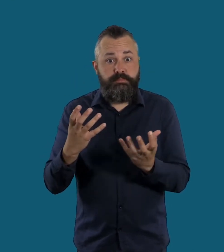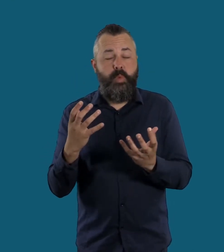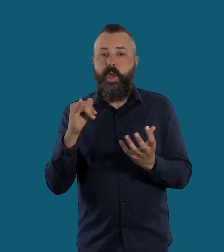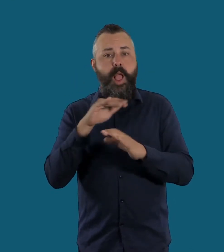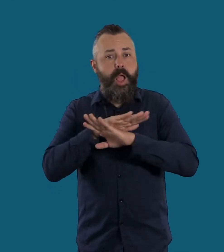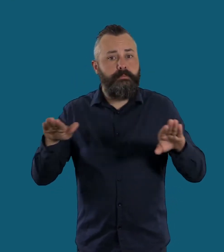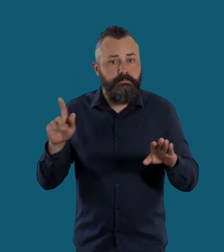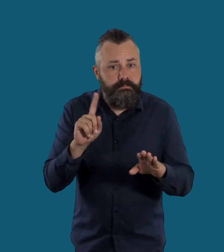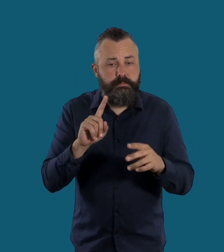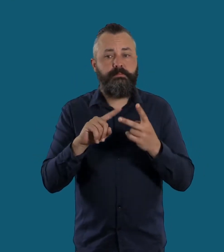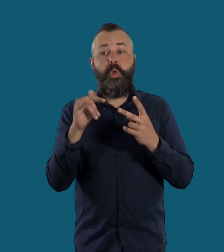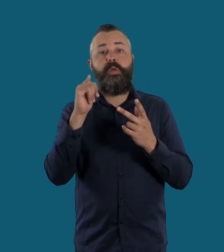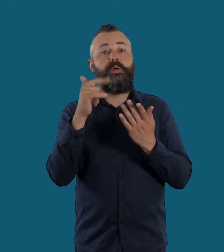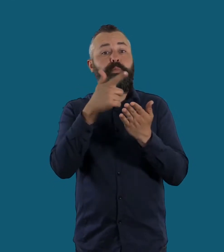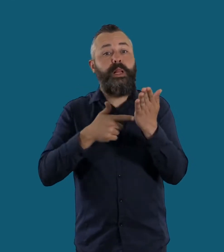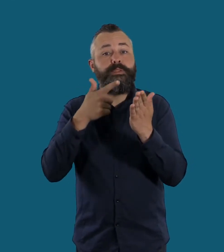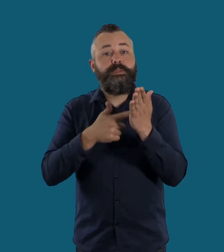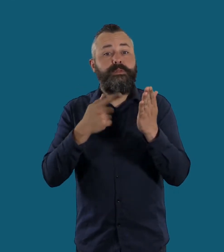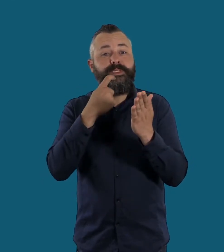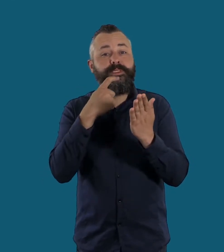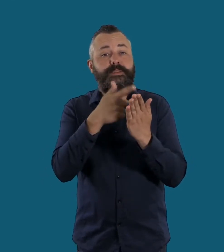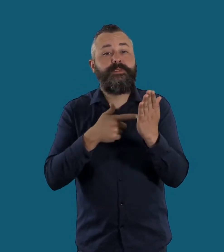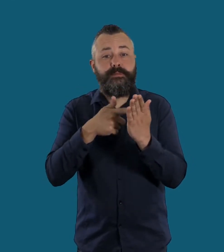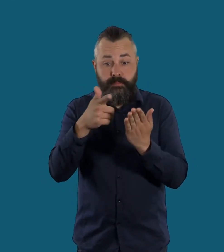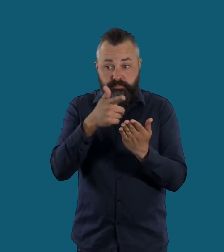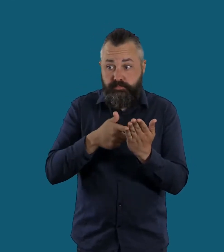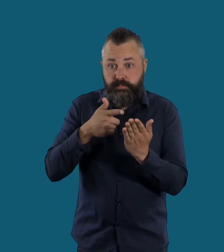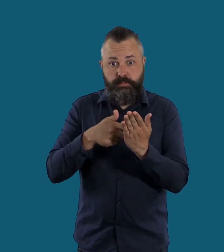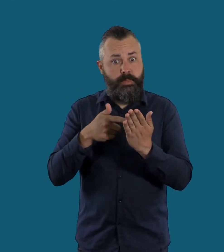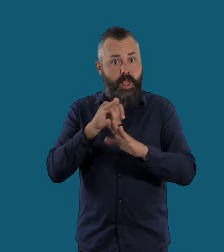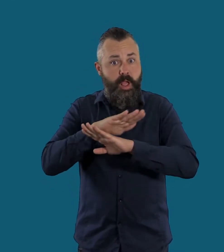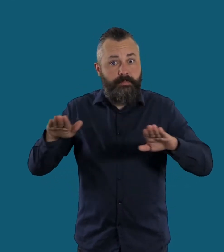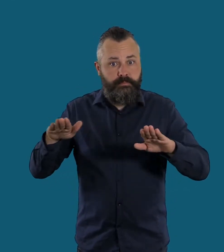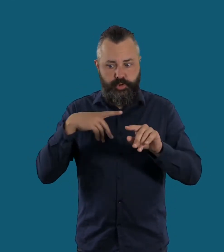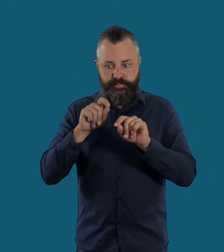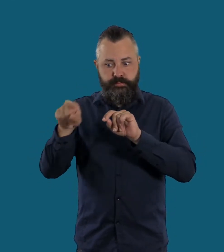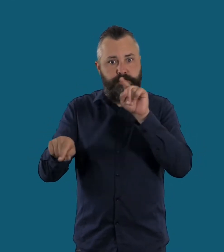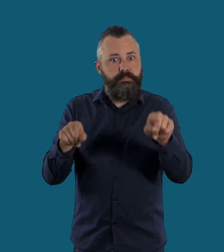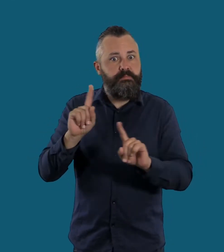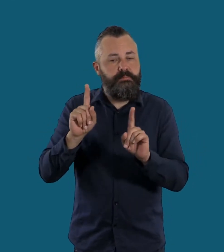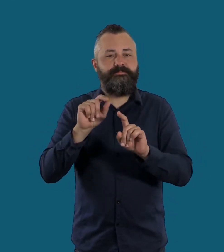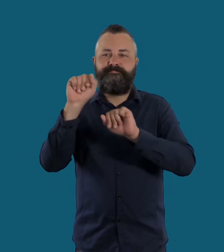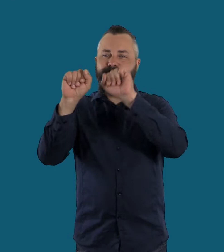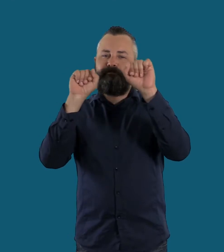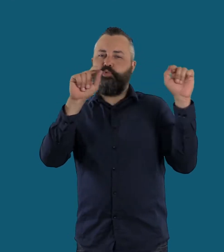barbecues. Can you use welding machinery? There is information available online relating to restrictions in your state or